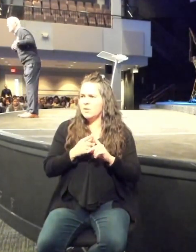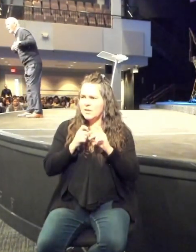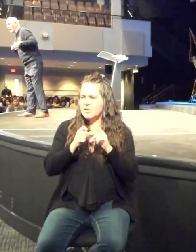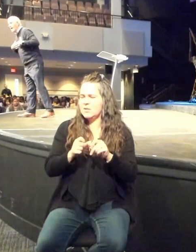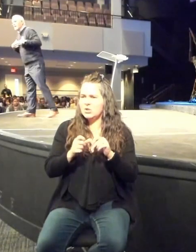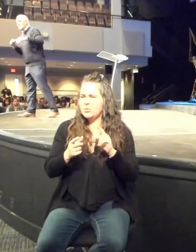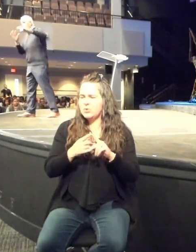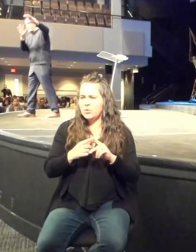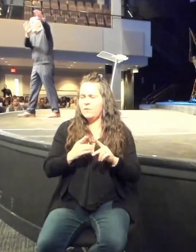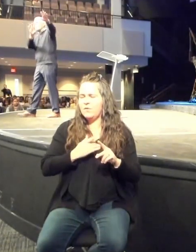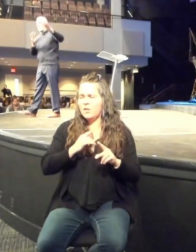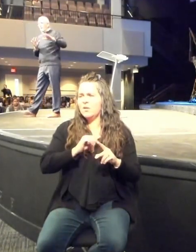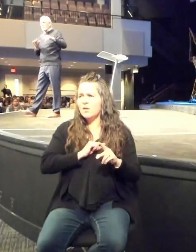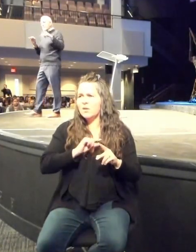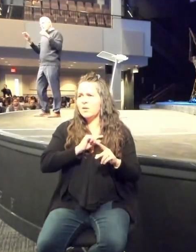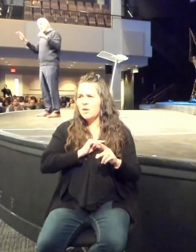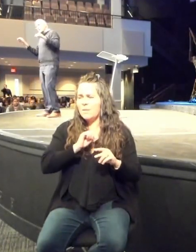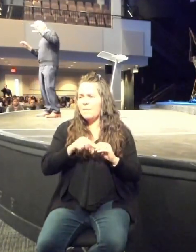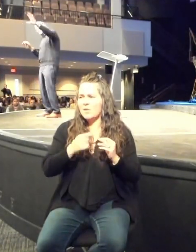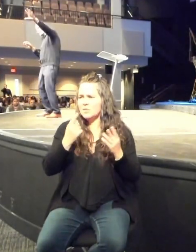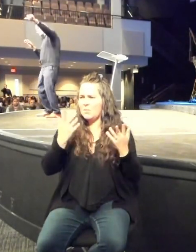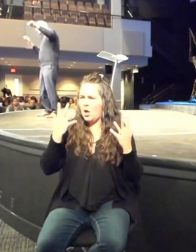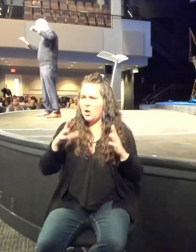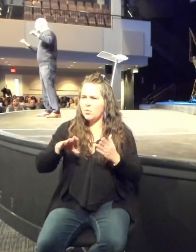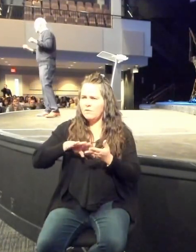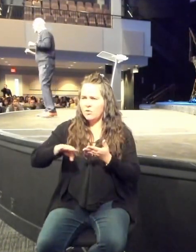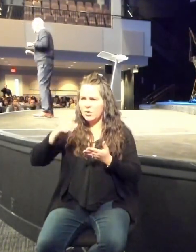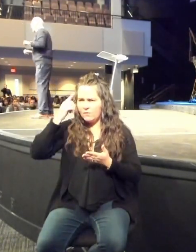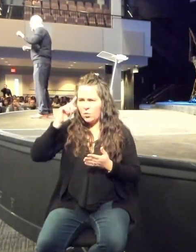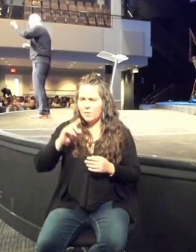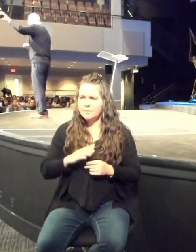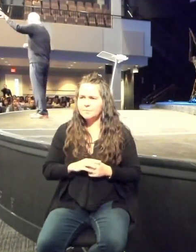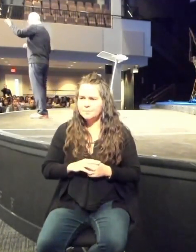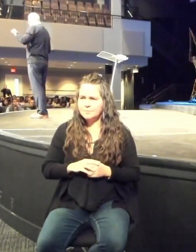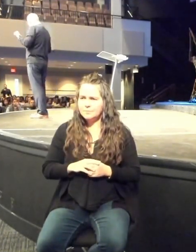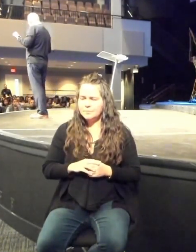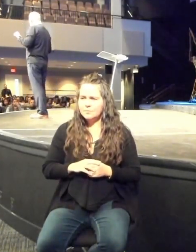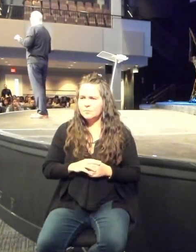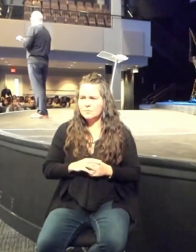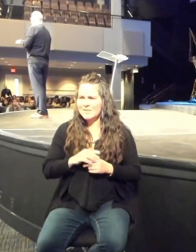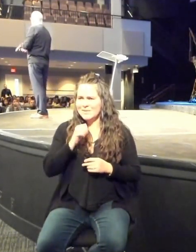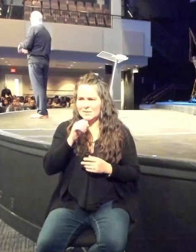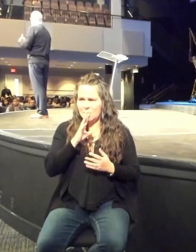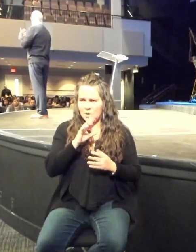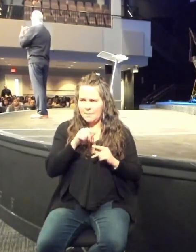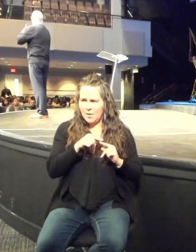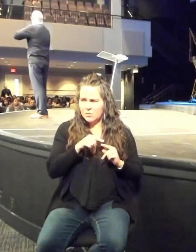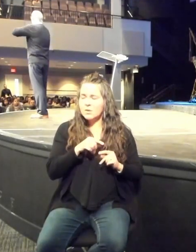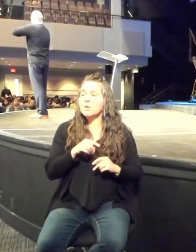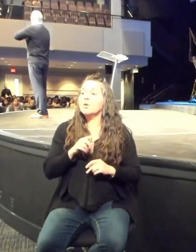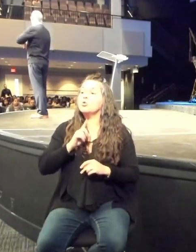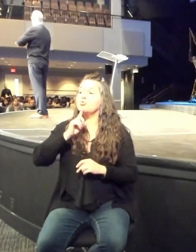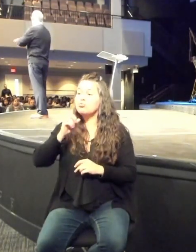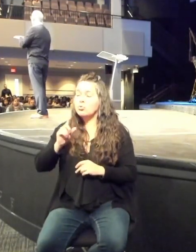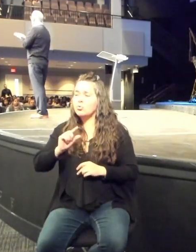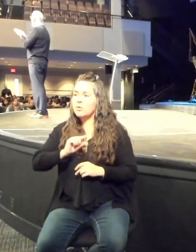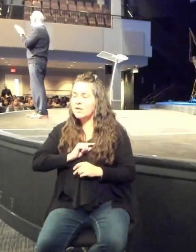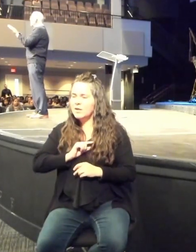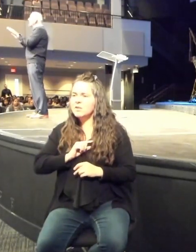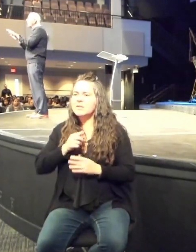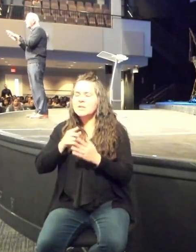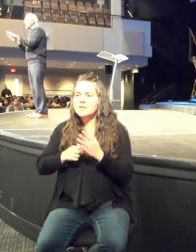forgive yourself, right? So that's false guilt. So there's a difference between true guilt and false guilt. But true guilt is a good thing. True guilt is what prompts us. It's